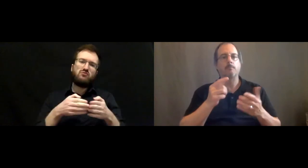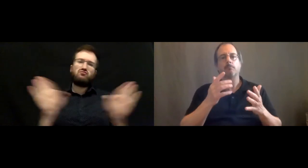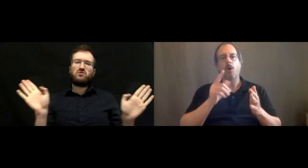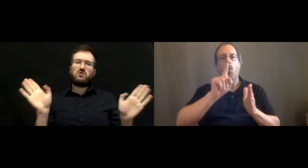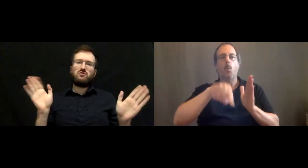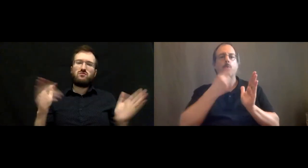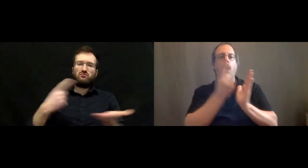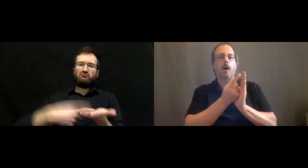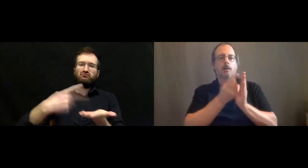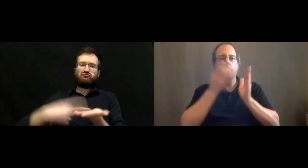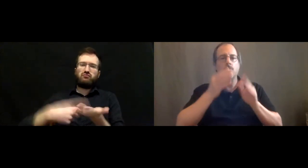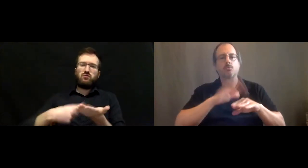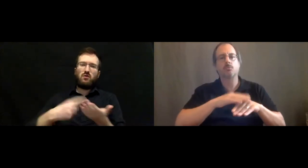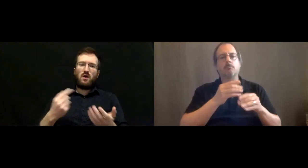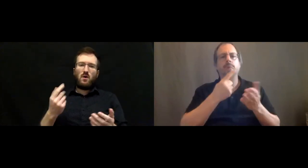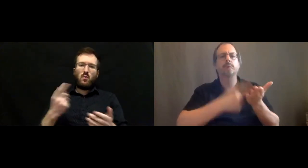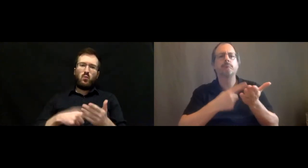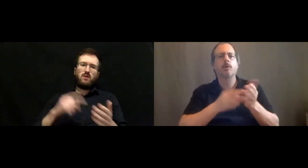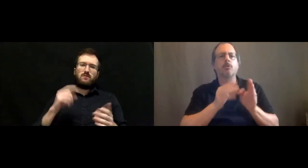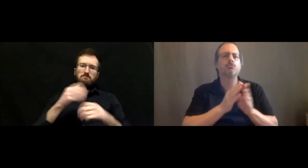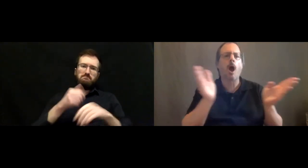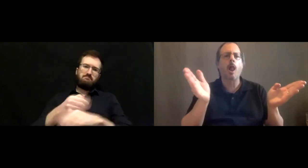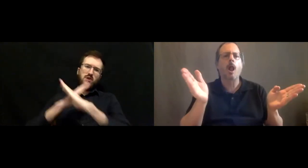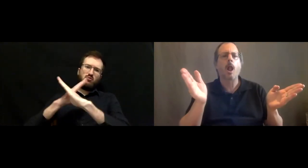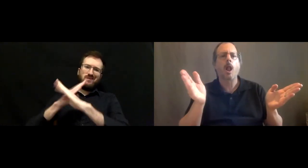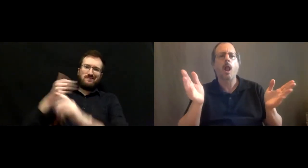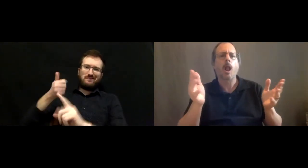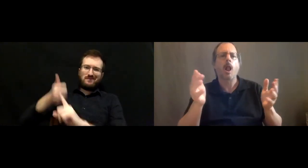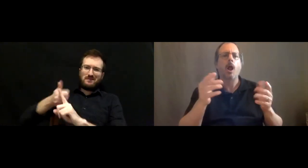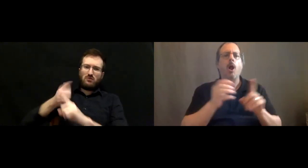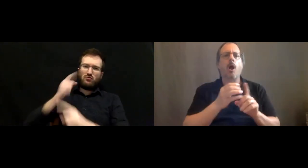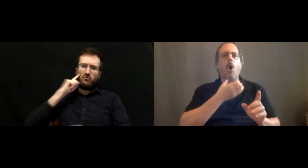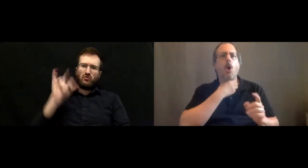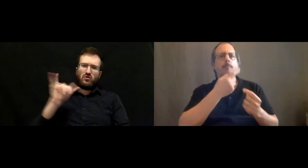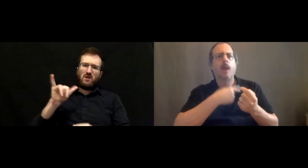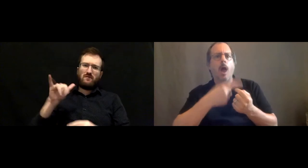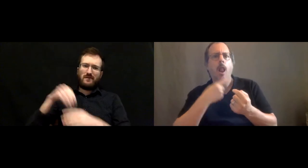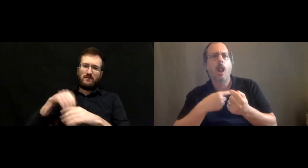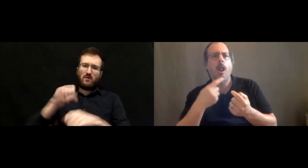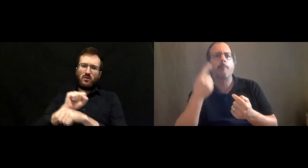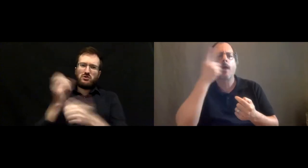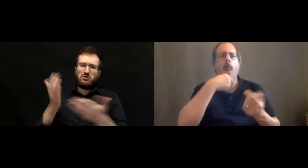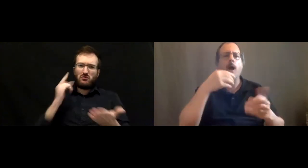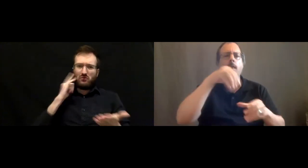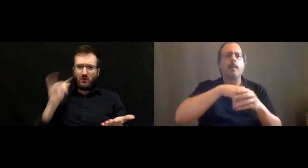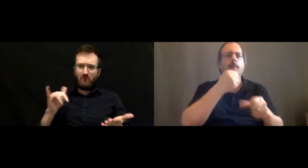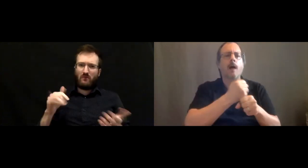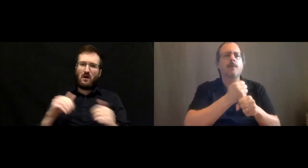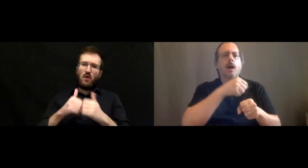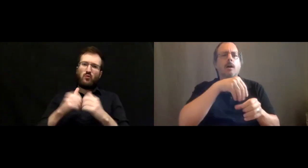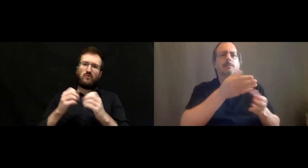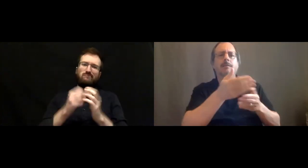The breakdown of our panel will be a general question and answer period to the panelists